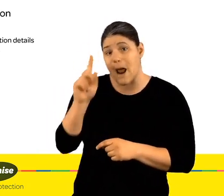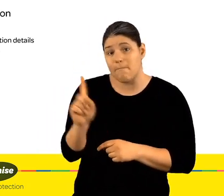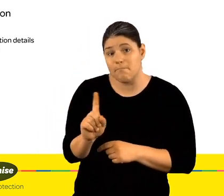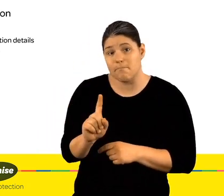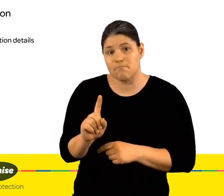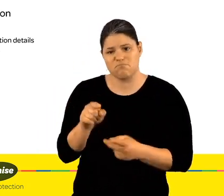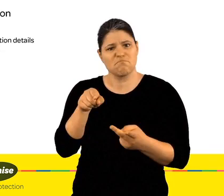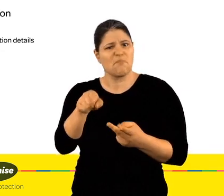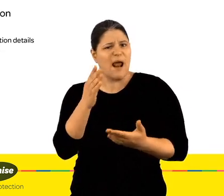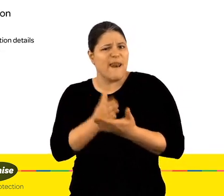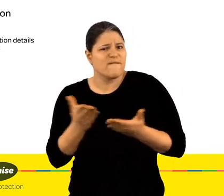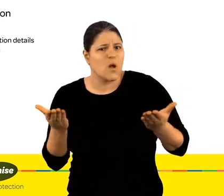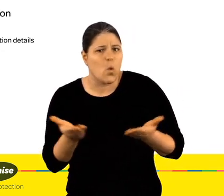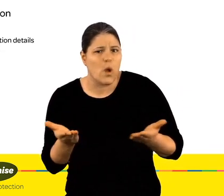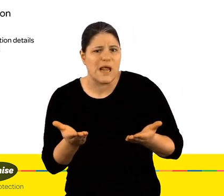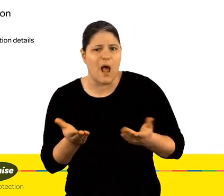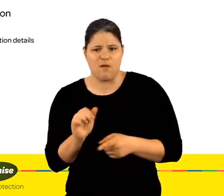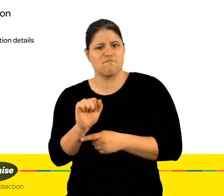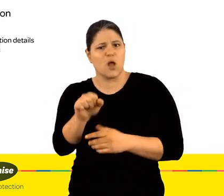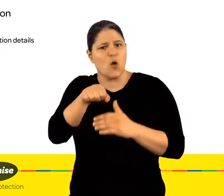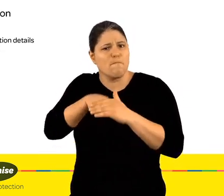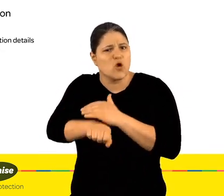The NIR records the following details about your child: